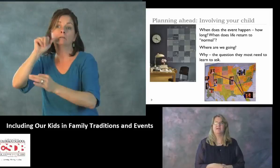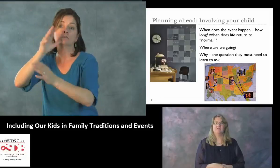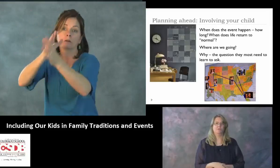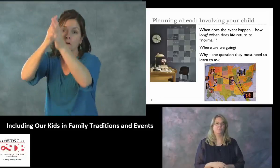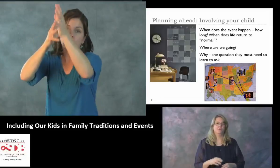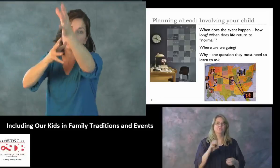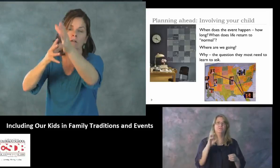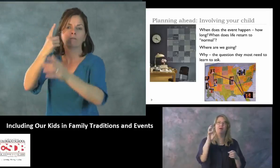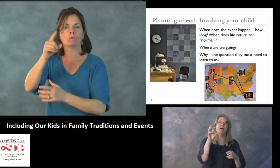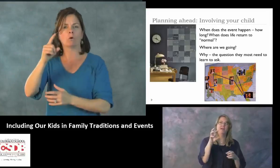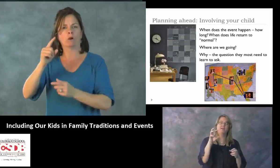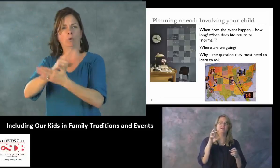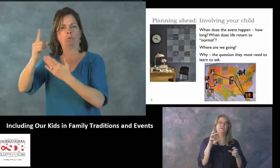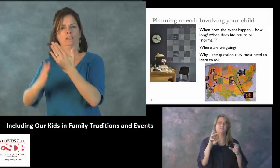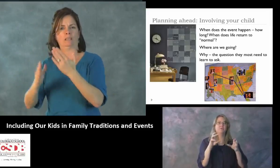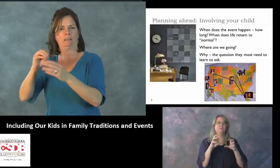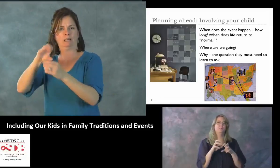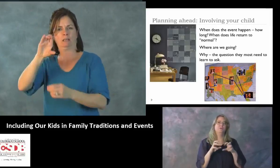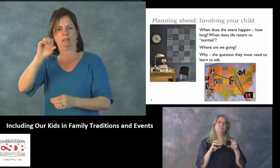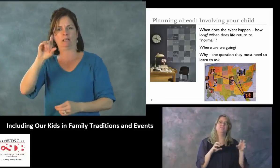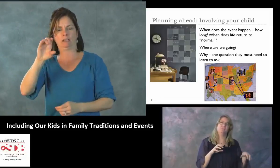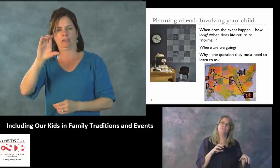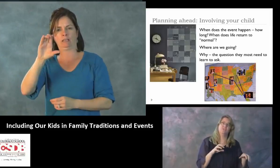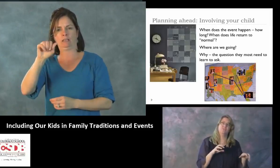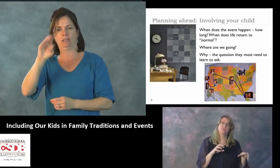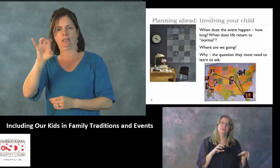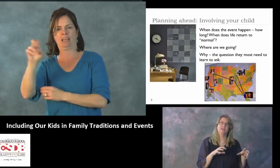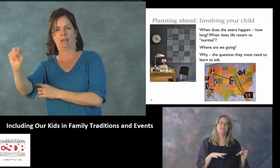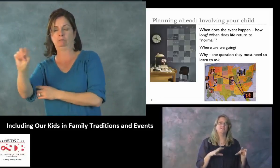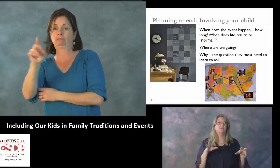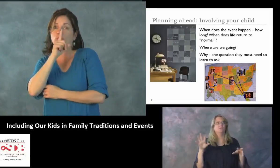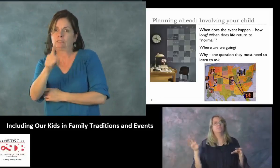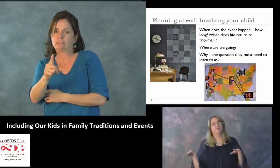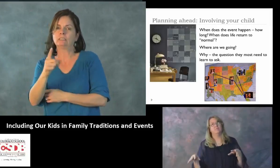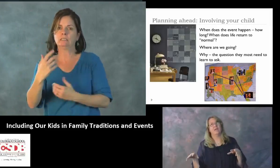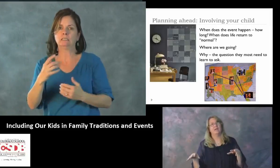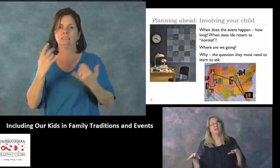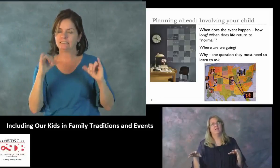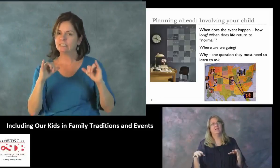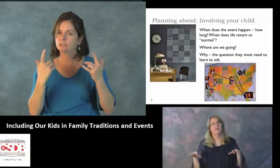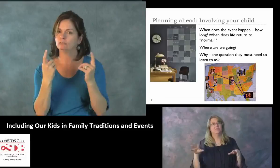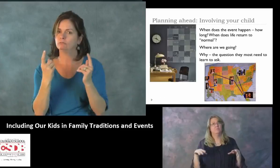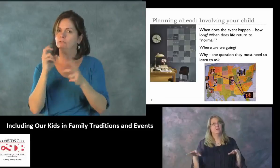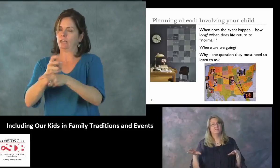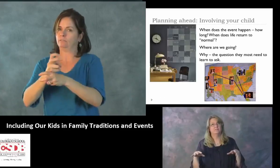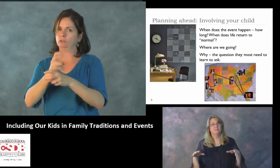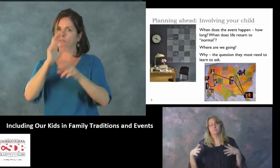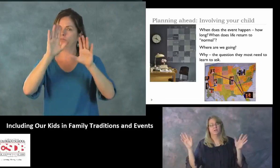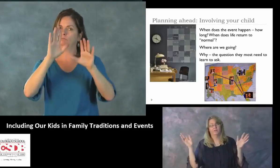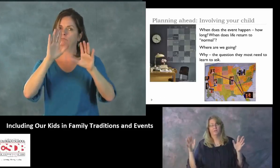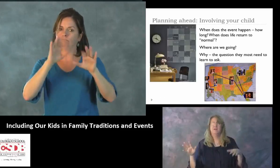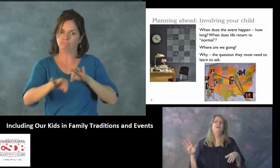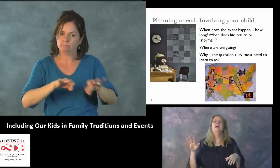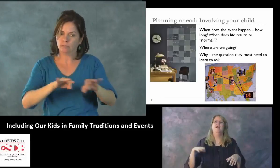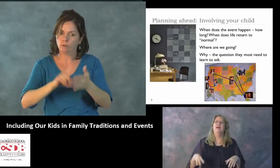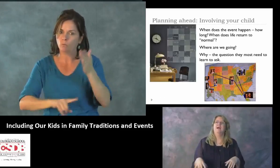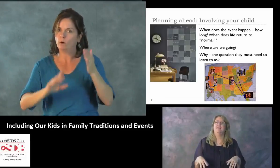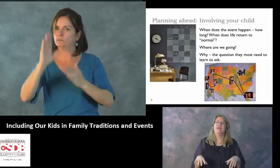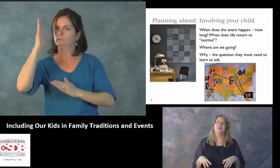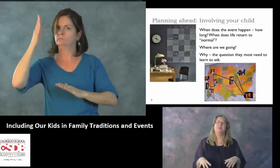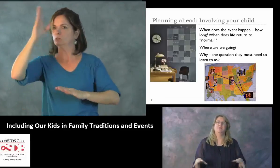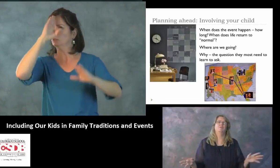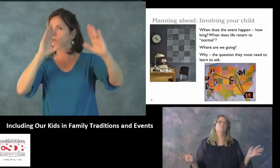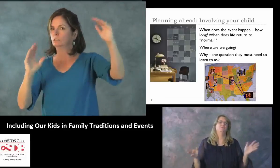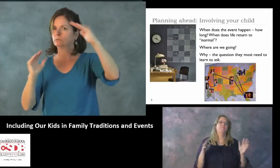that day. You know, we're going to do the hike, and then people who want to fish can do that next, or you can come back and hang out and do puzzles or whatever at